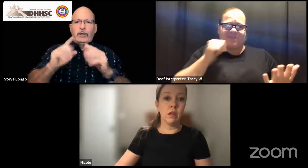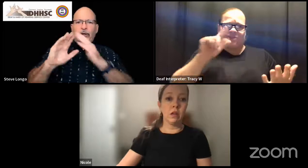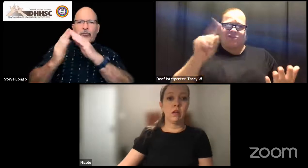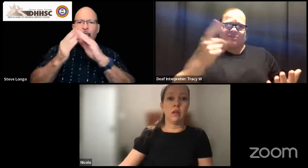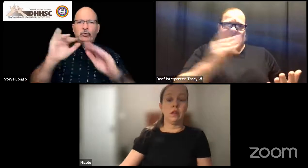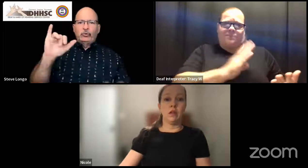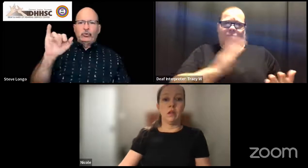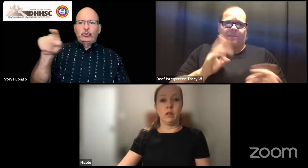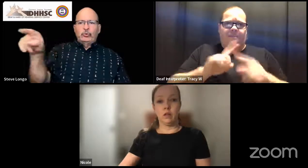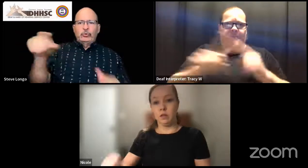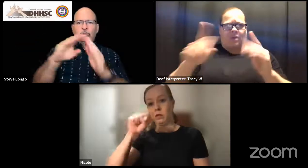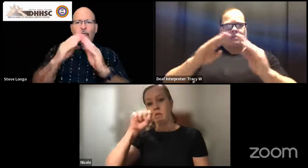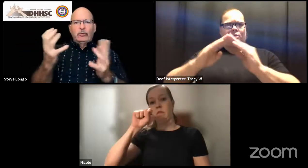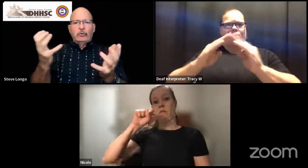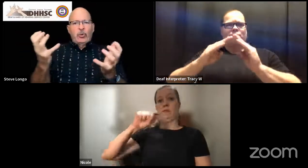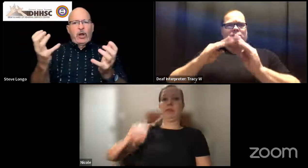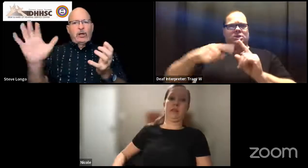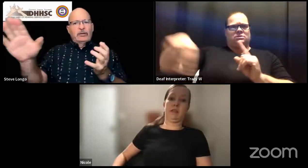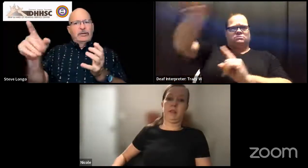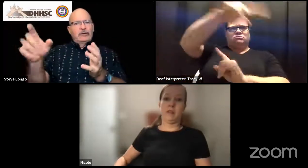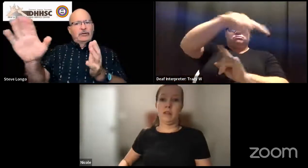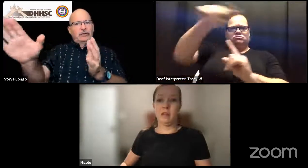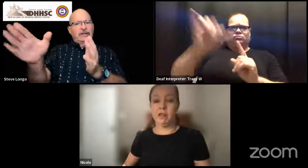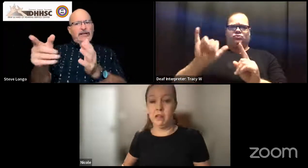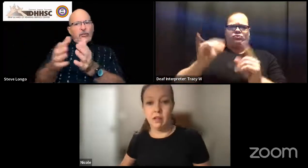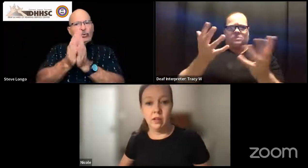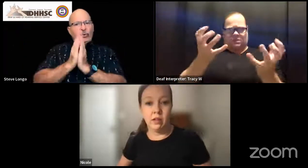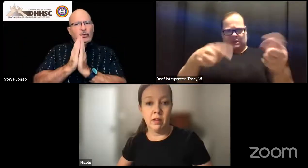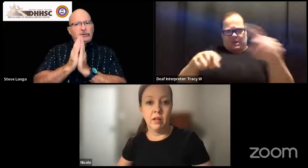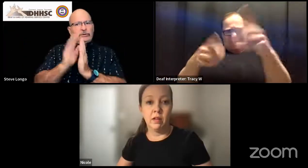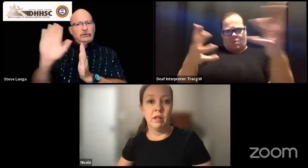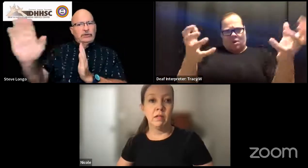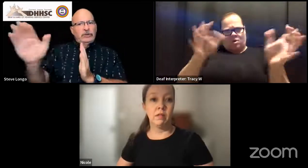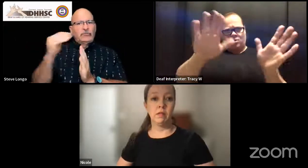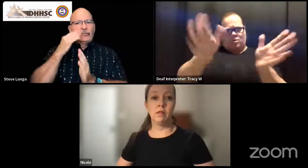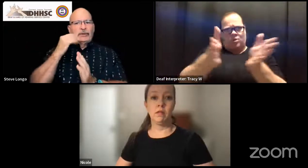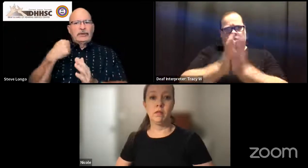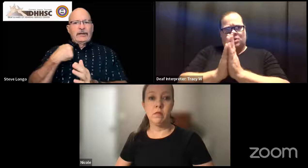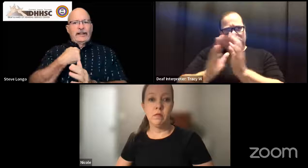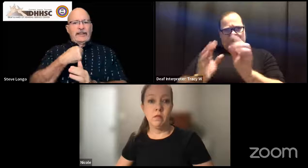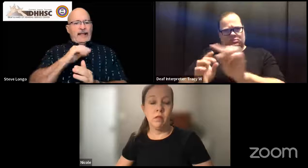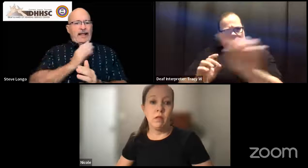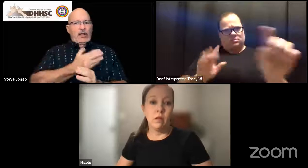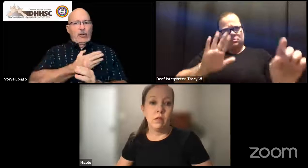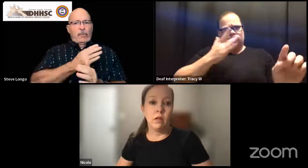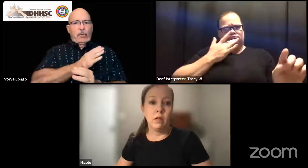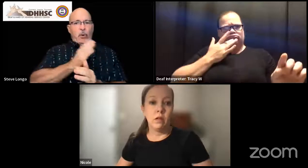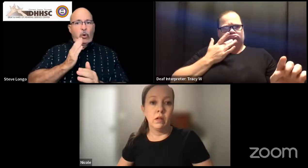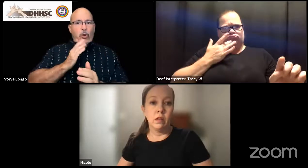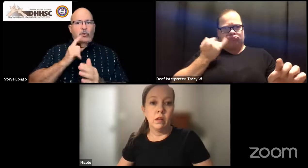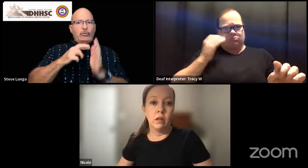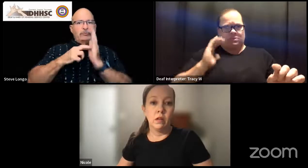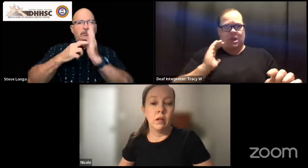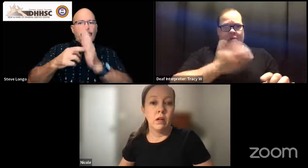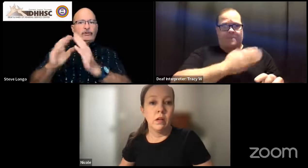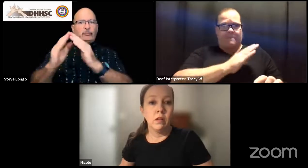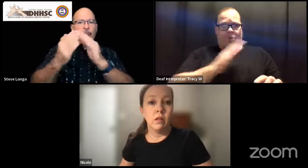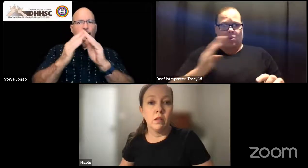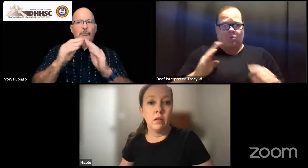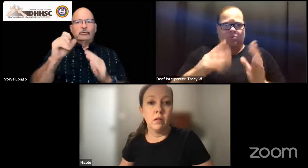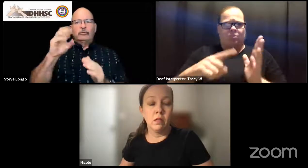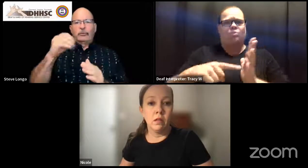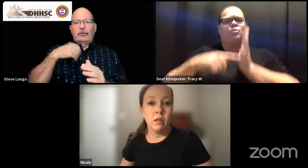for all, not simply the board, but for our community as well. We want to honor their